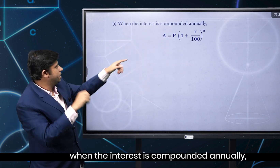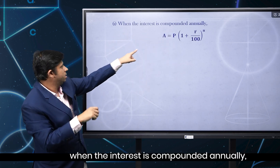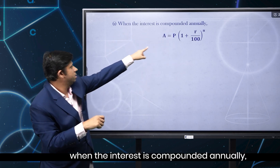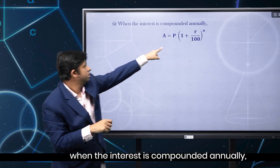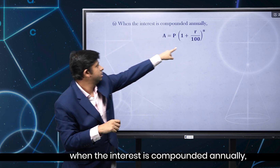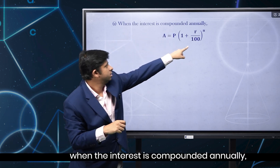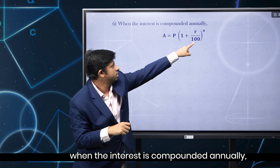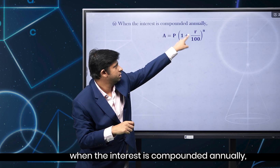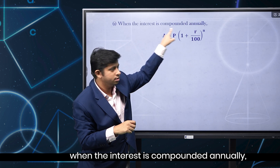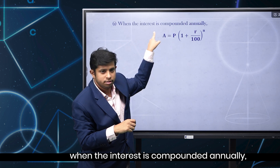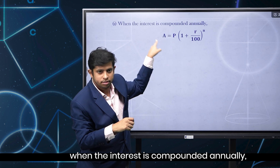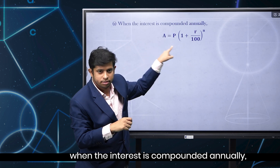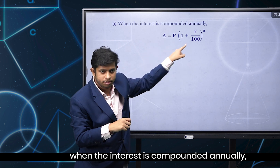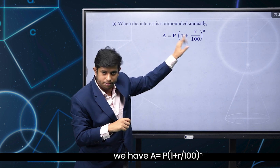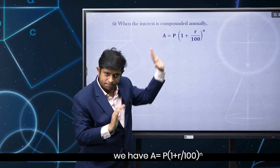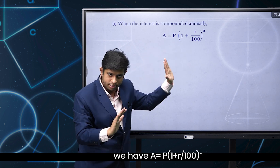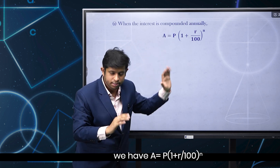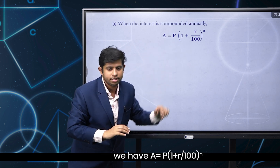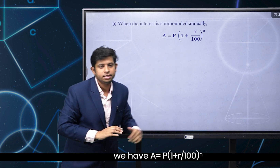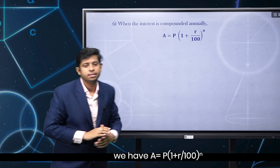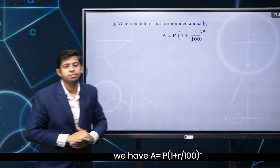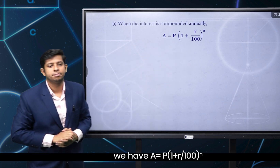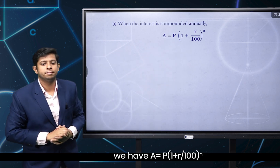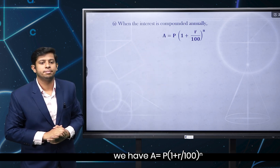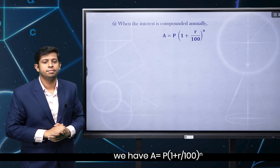A is equals to P of 1 plus R by 100 whole to the power of n,